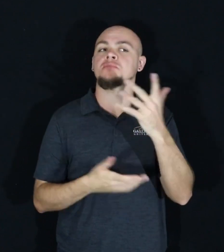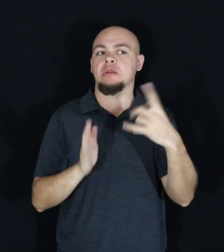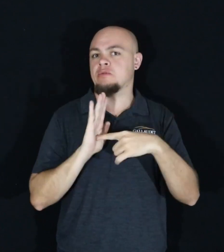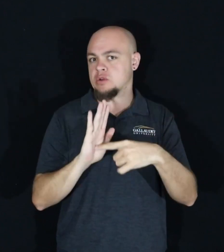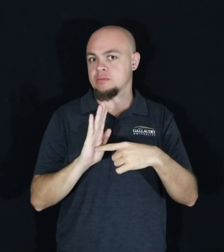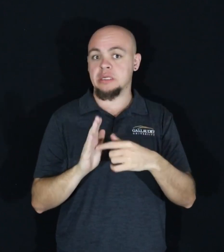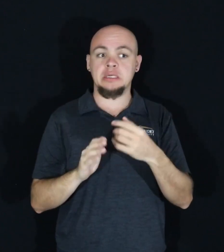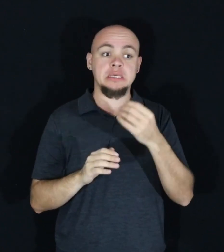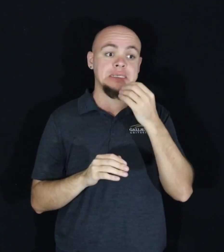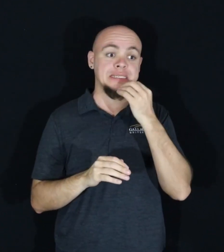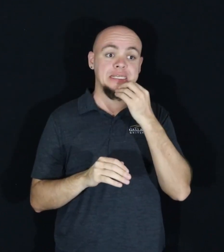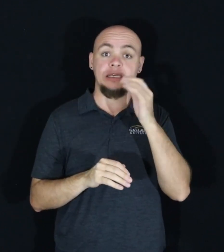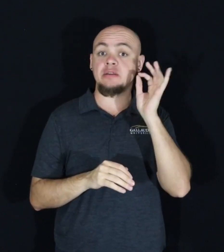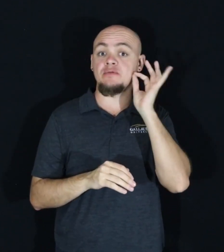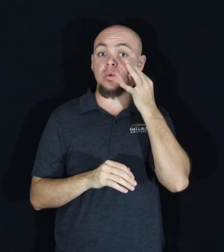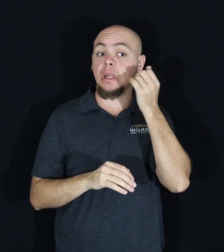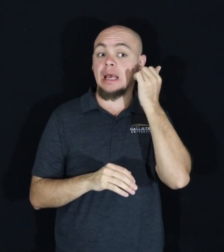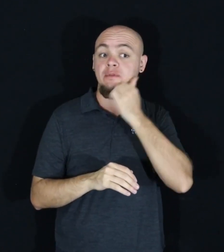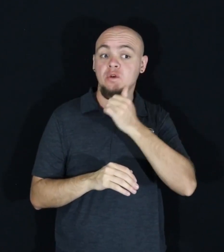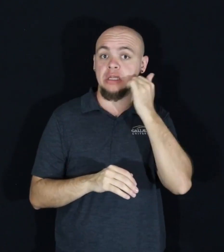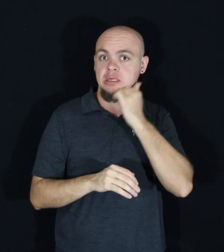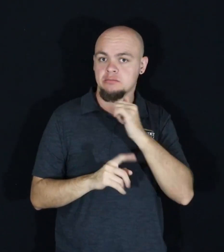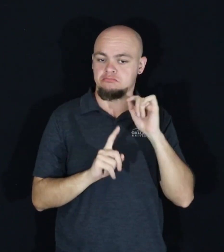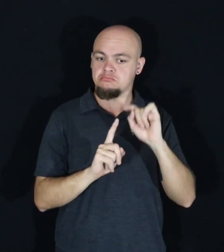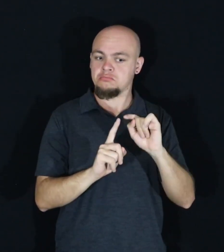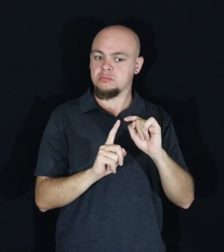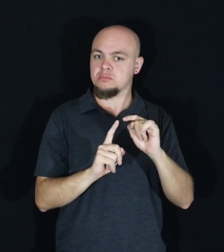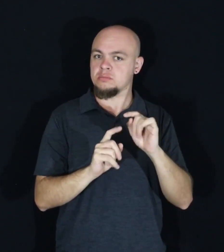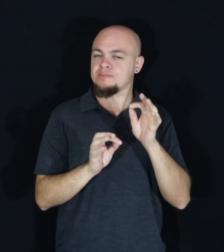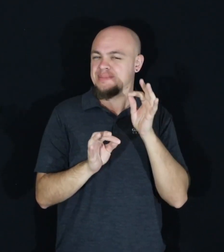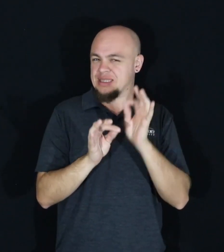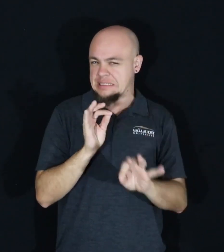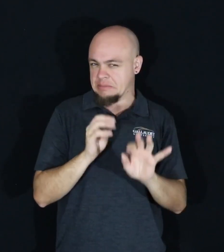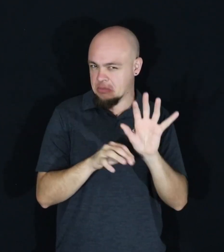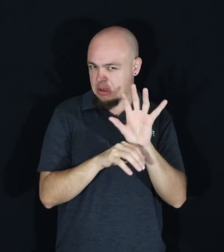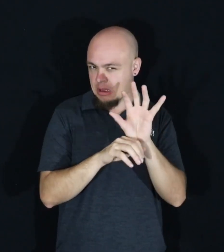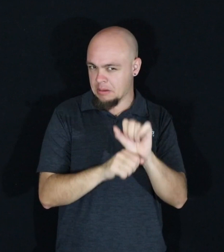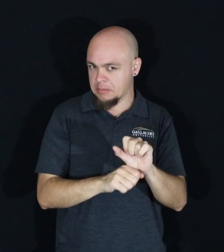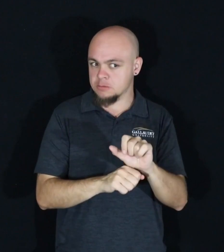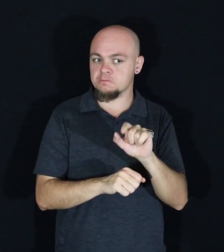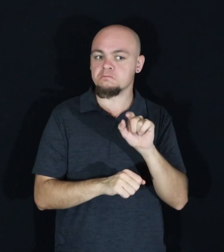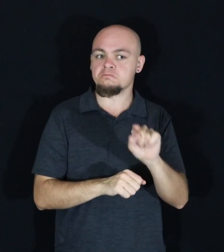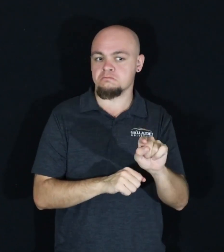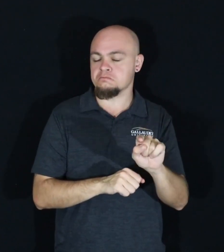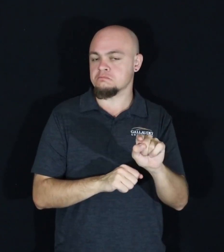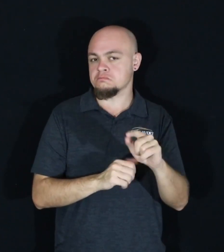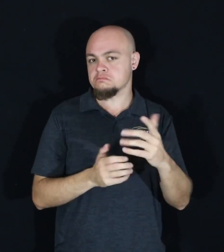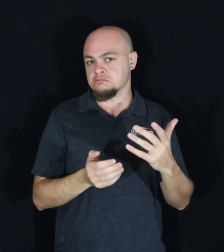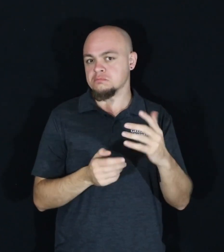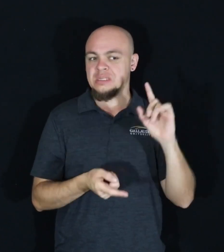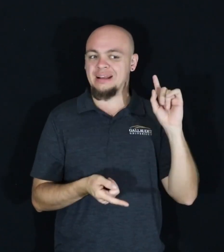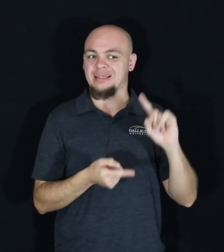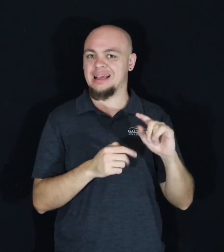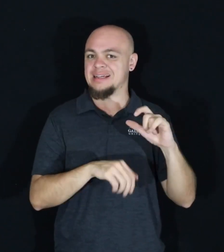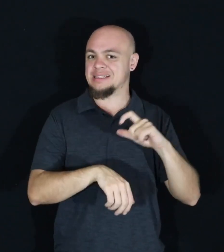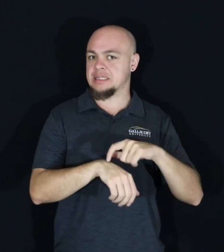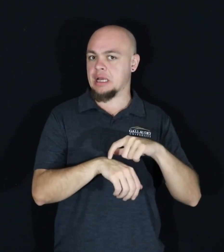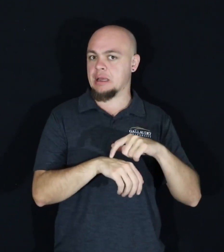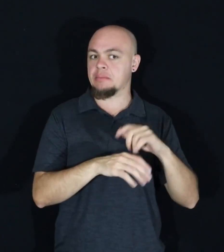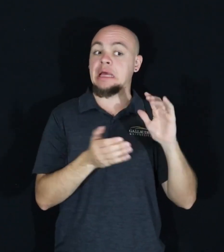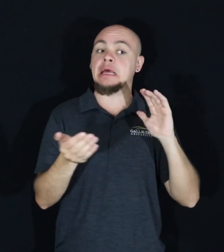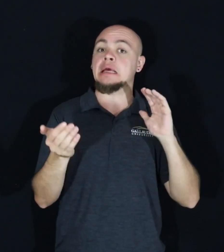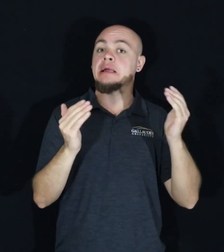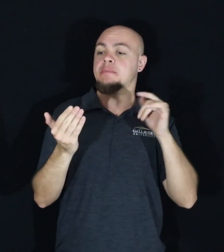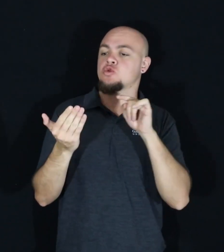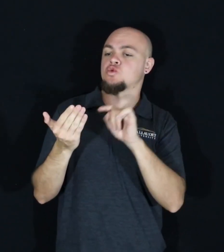start eating fruit daily, which is considered a simple habit, I'd probably take less time than if I want